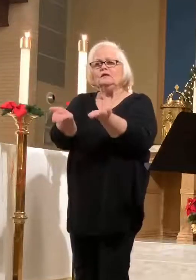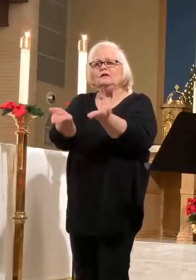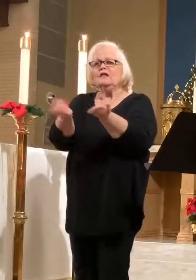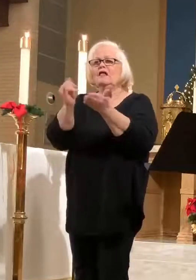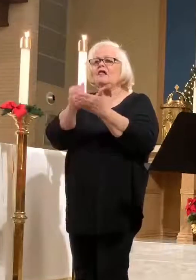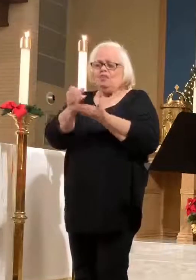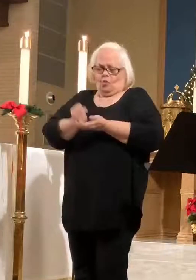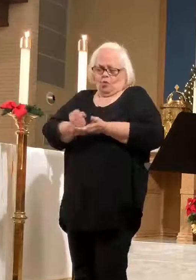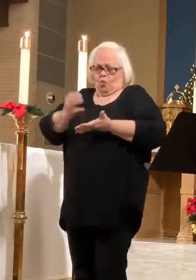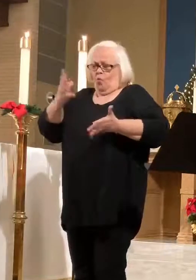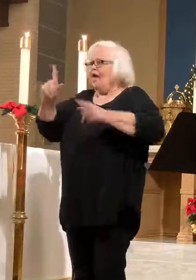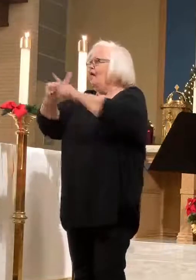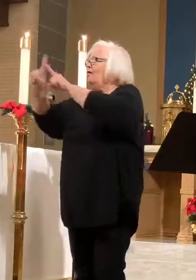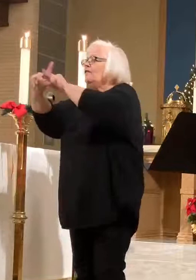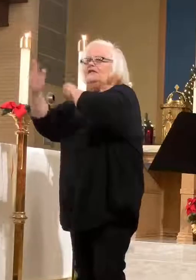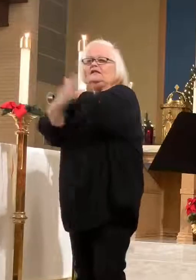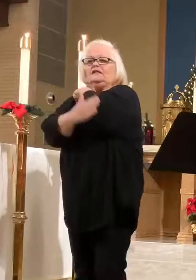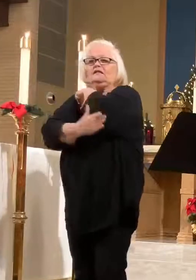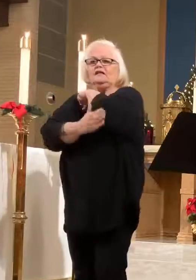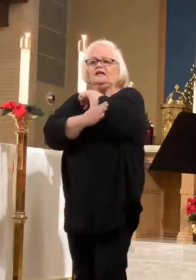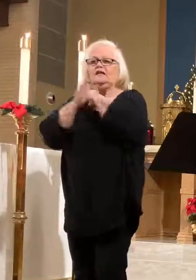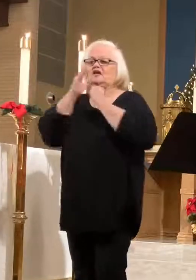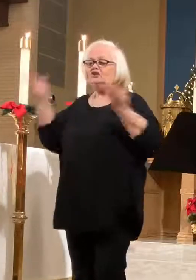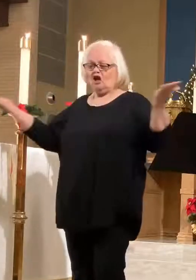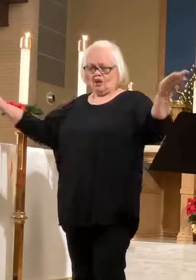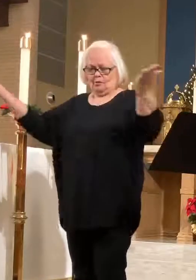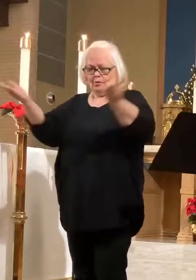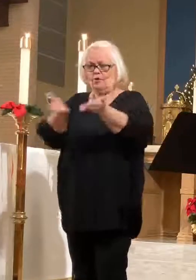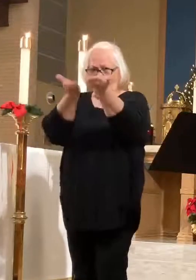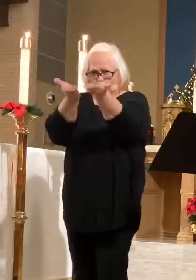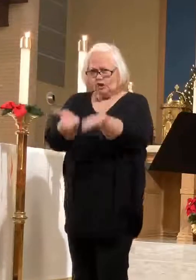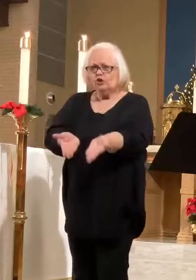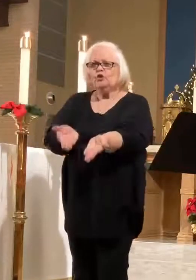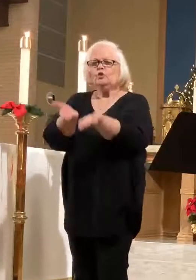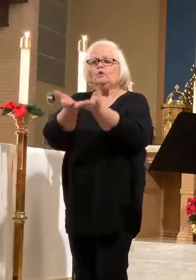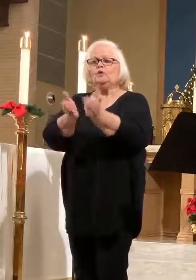The wealth of nations shall be brought to you.